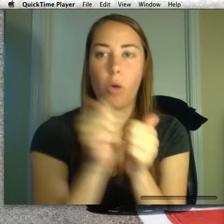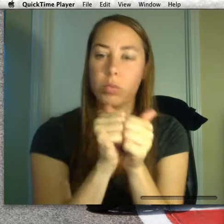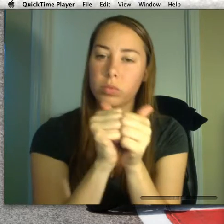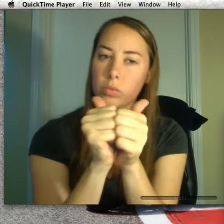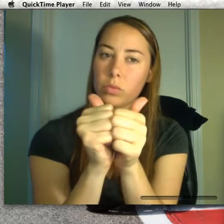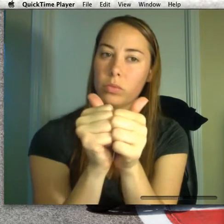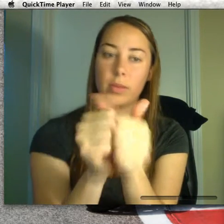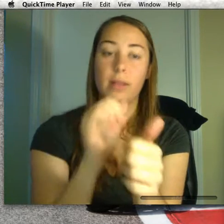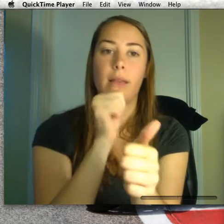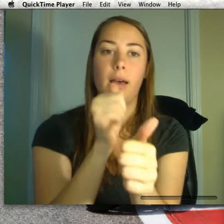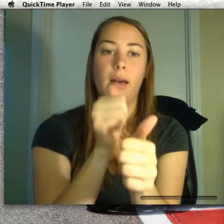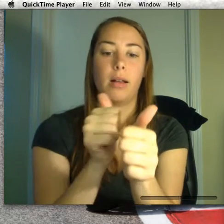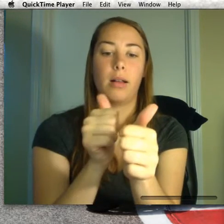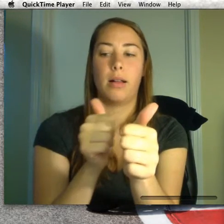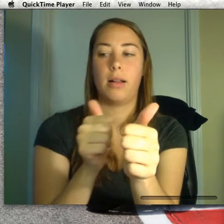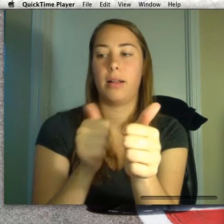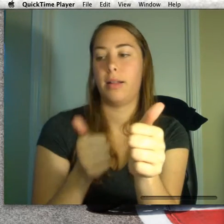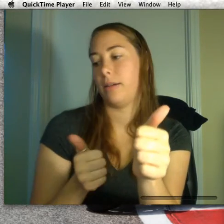equal opportunity,